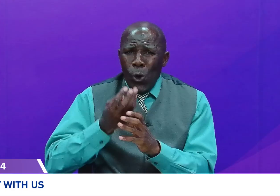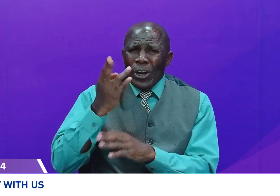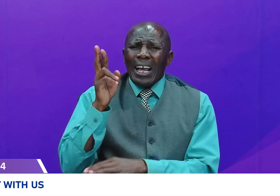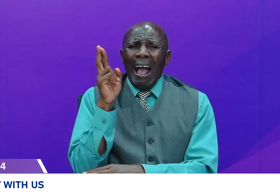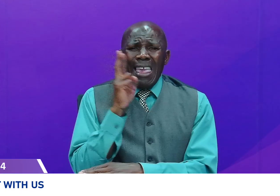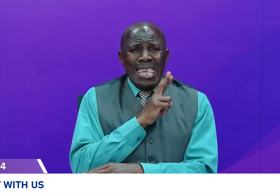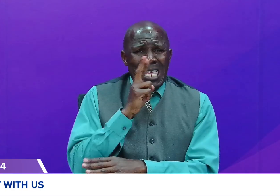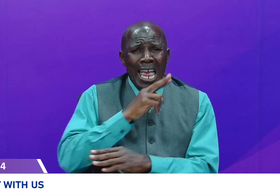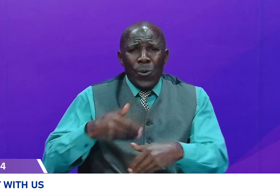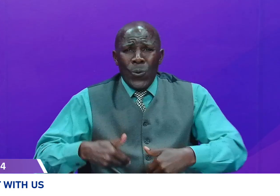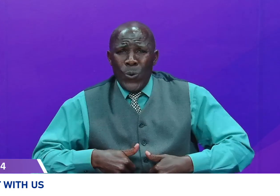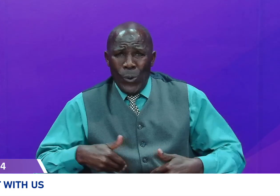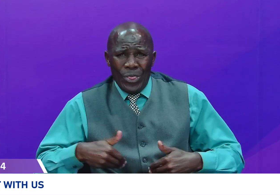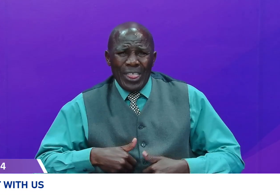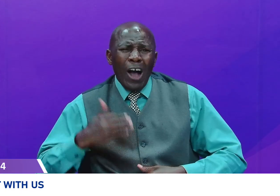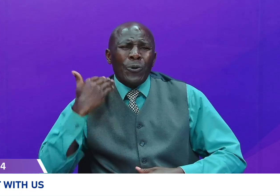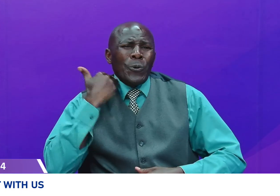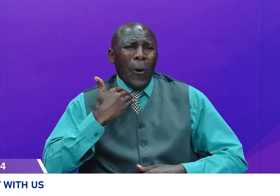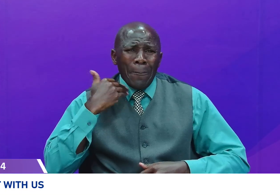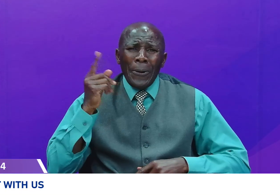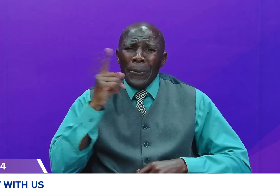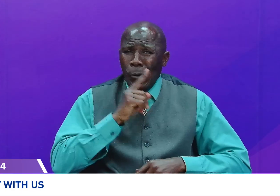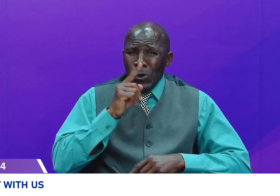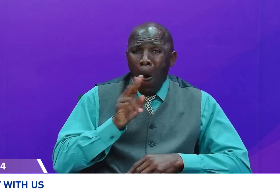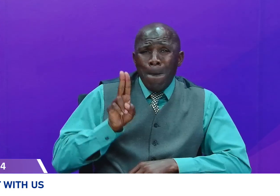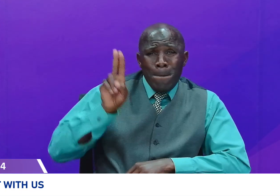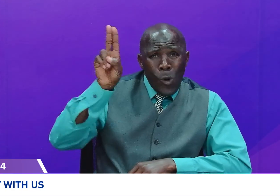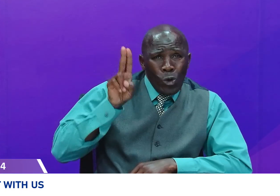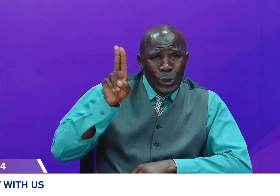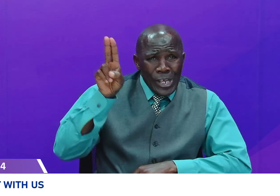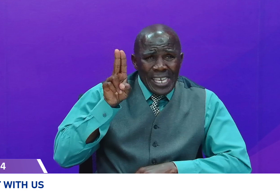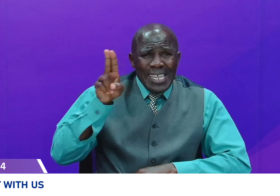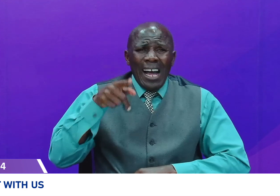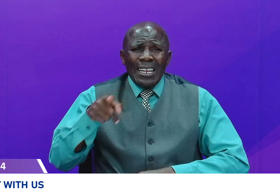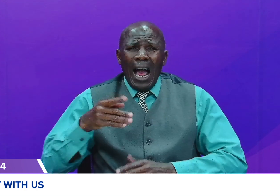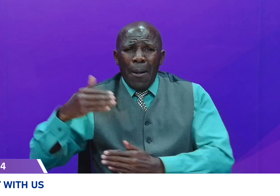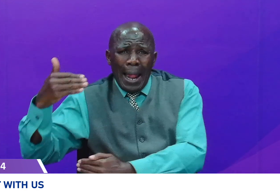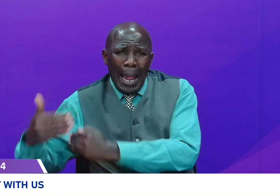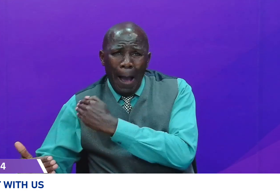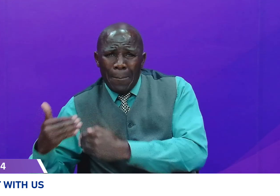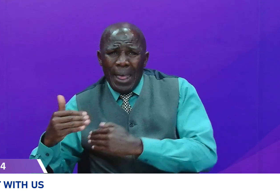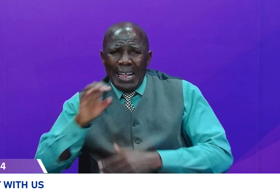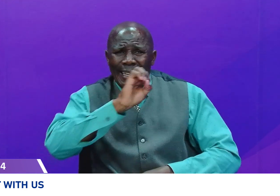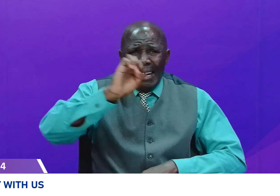The Directorate of Criminal Investigations, DCI, has opened